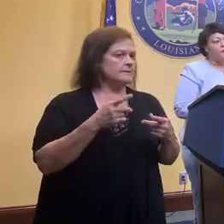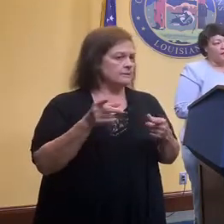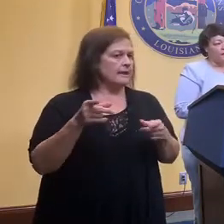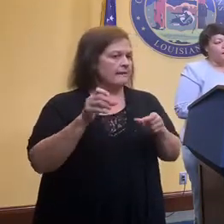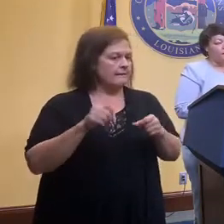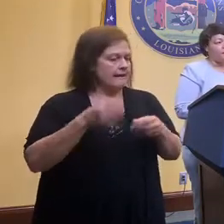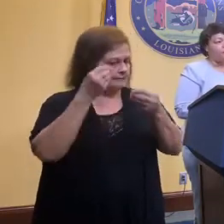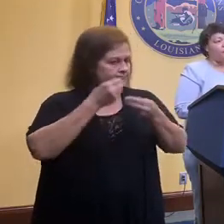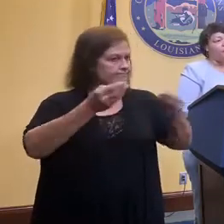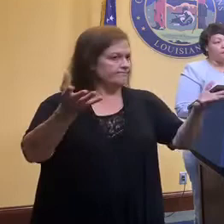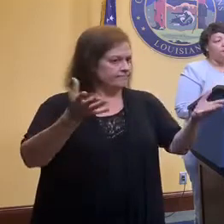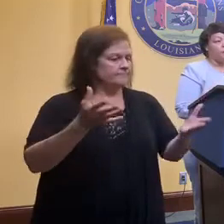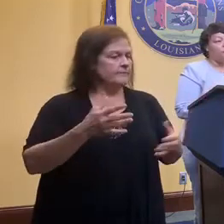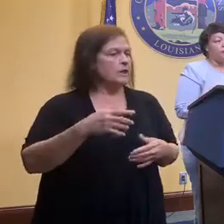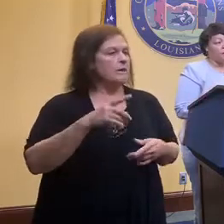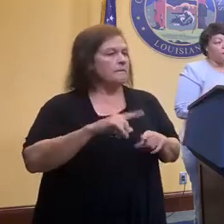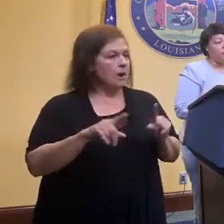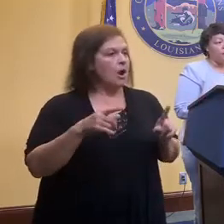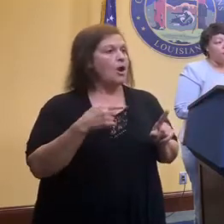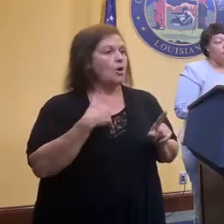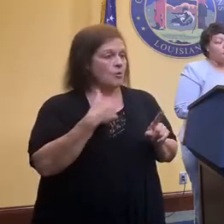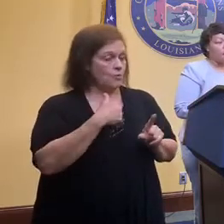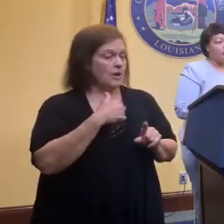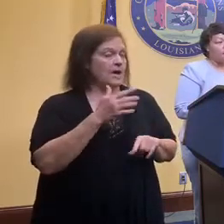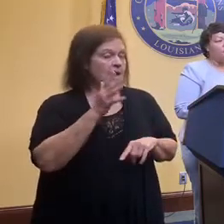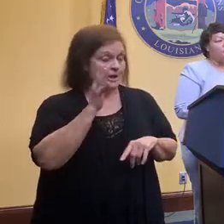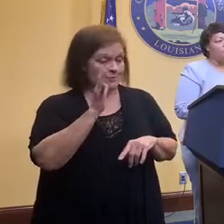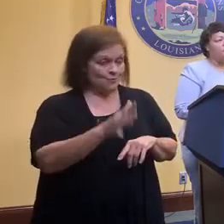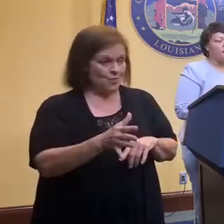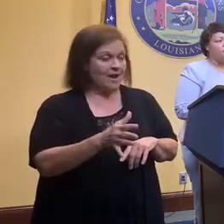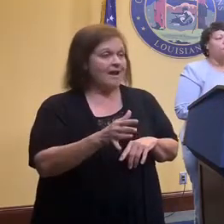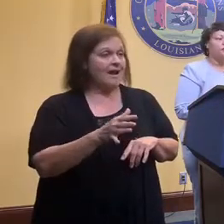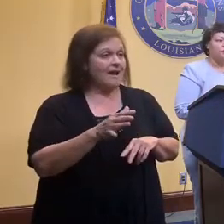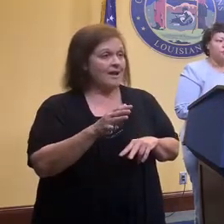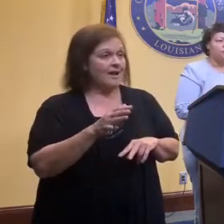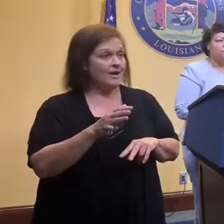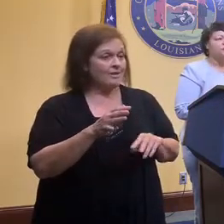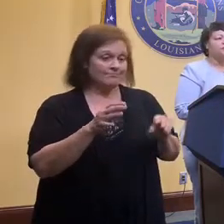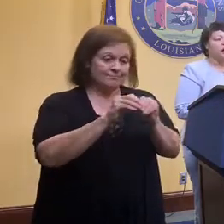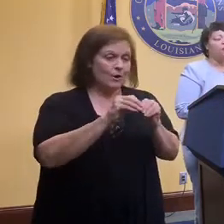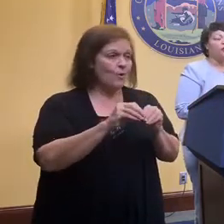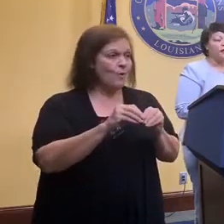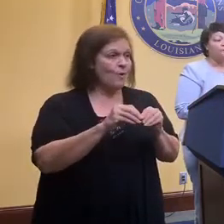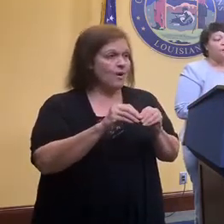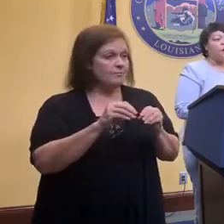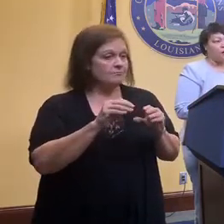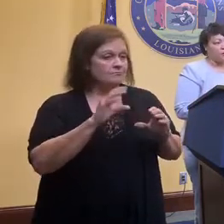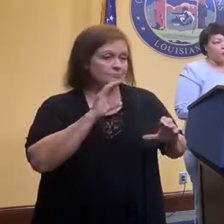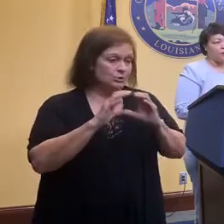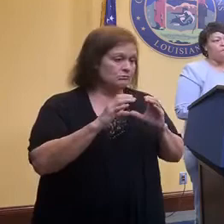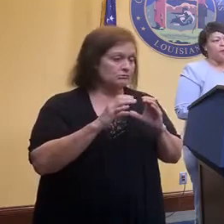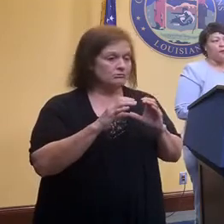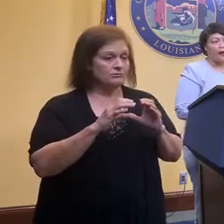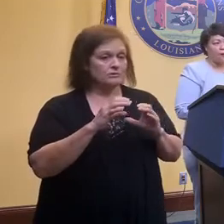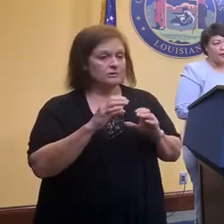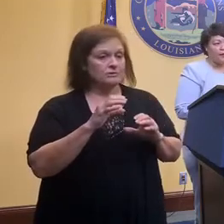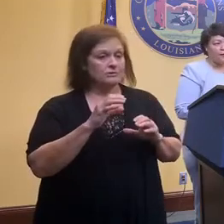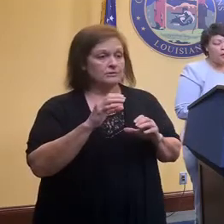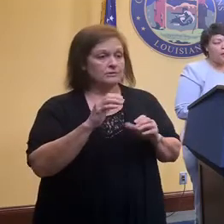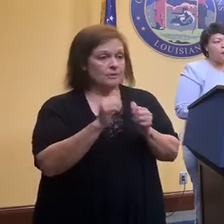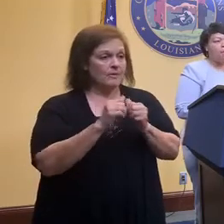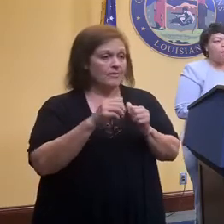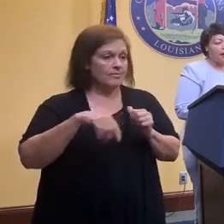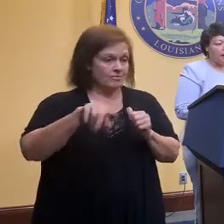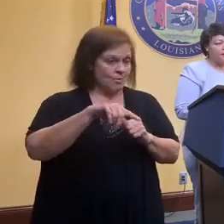one thing that we're going to double down on in communication with the schools to see how we also can better help